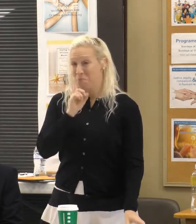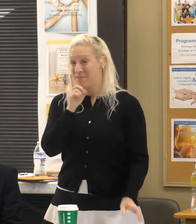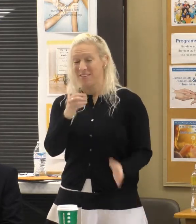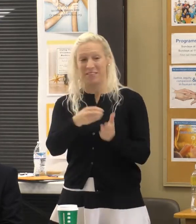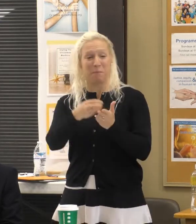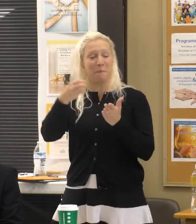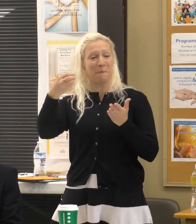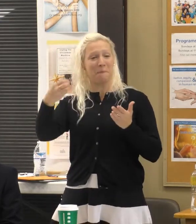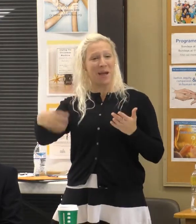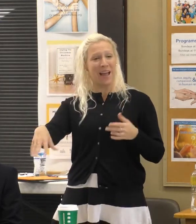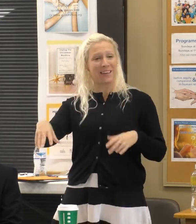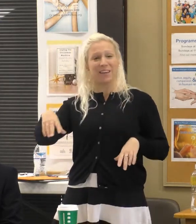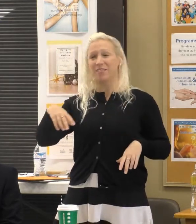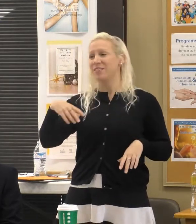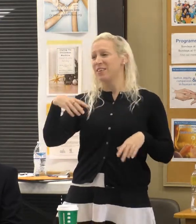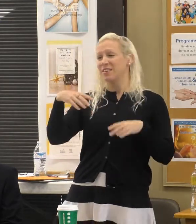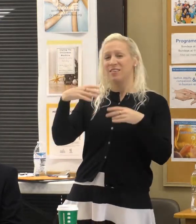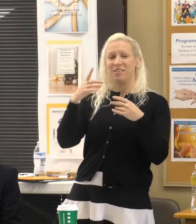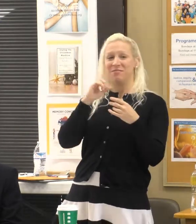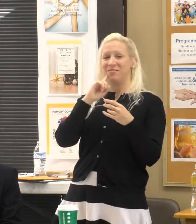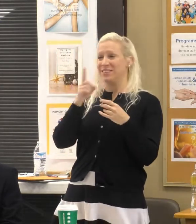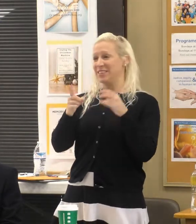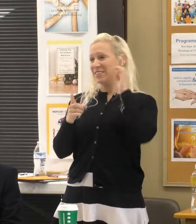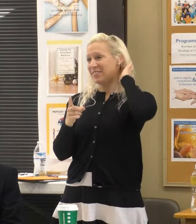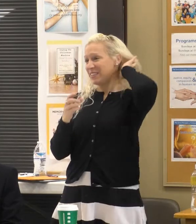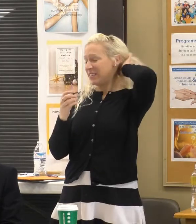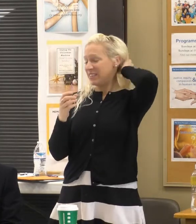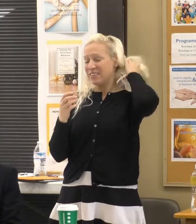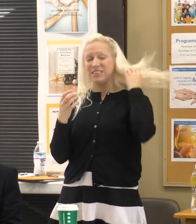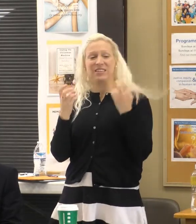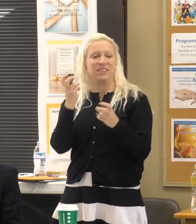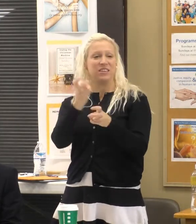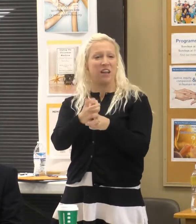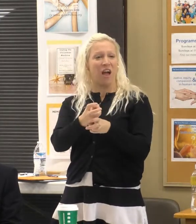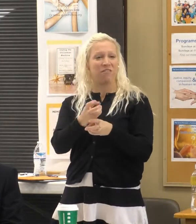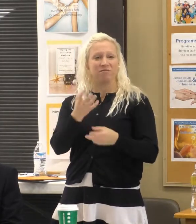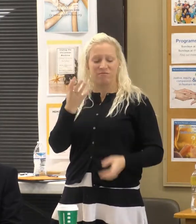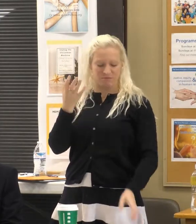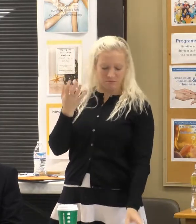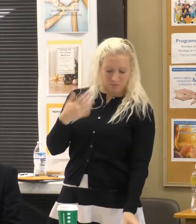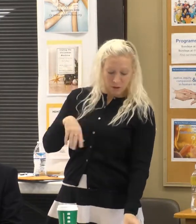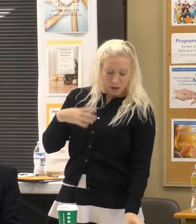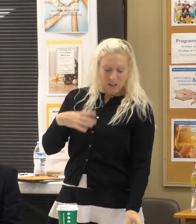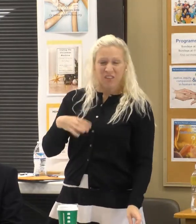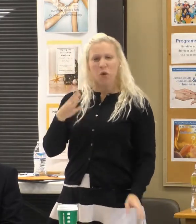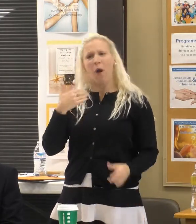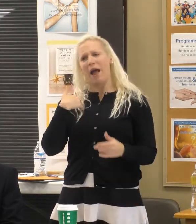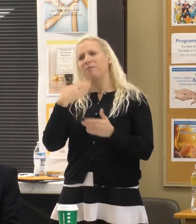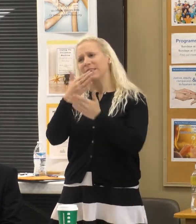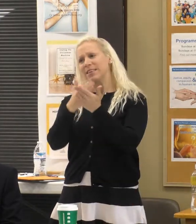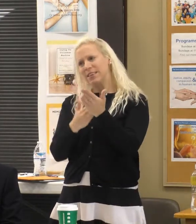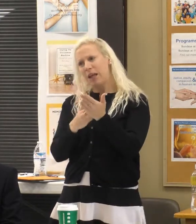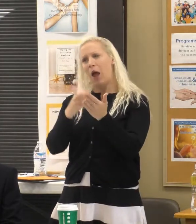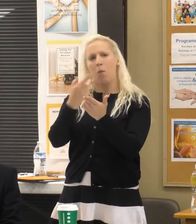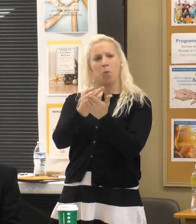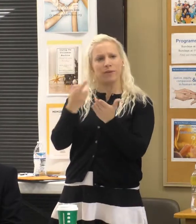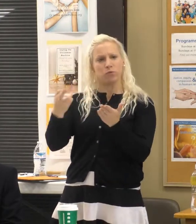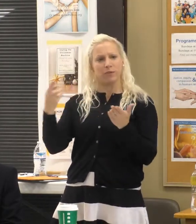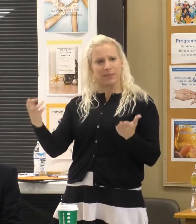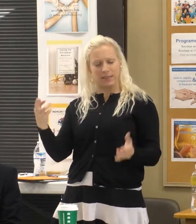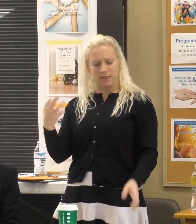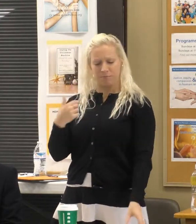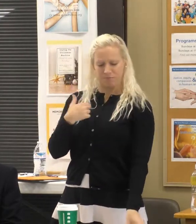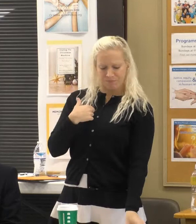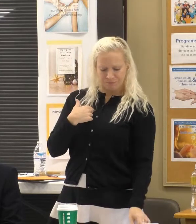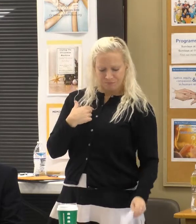up to $4,000 each, just for one. And they're super expensive, and that's really hard for someone to have